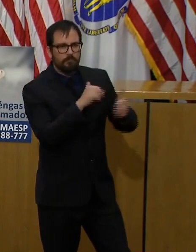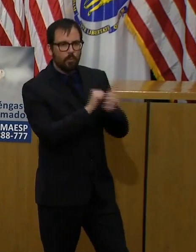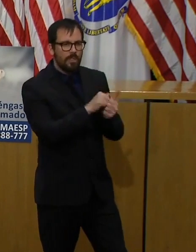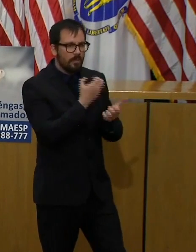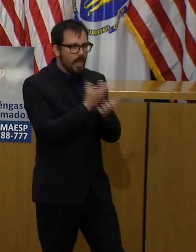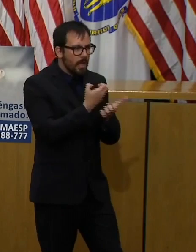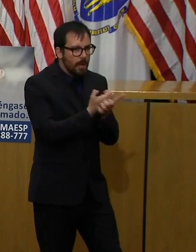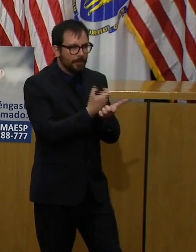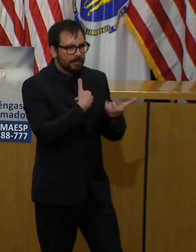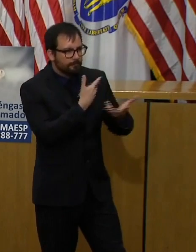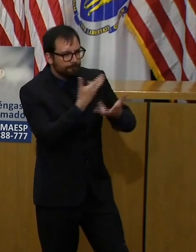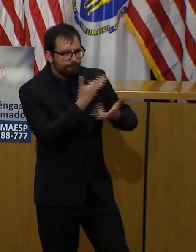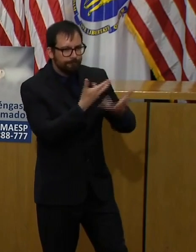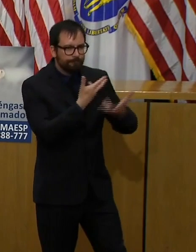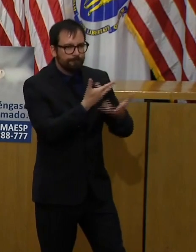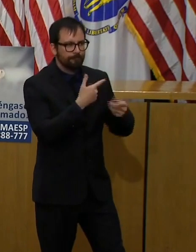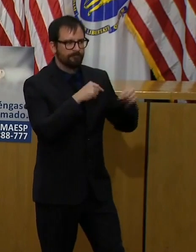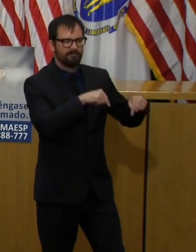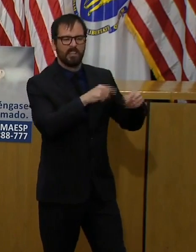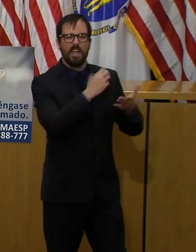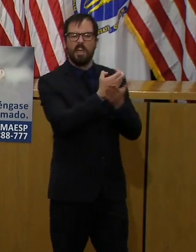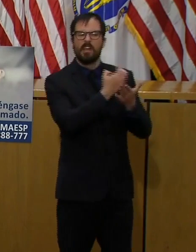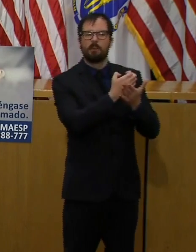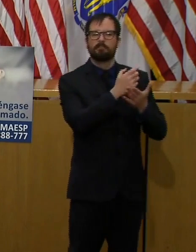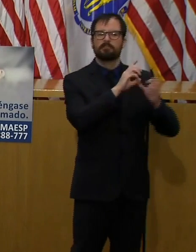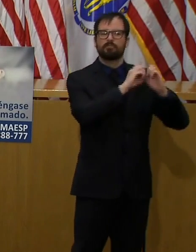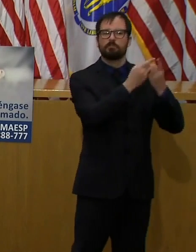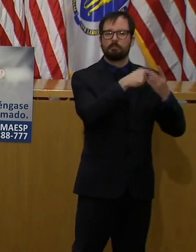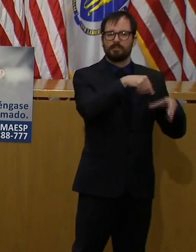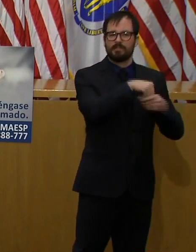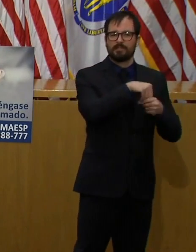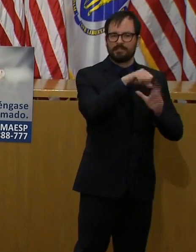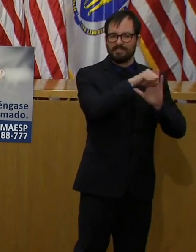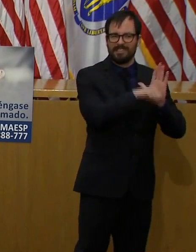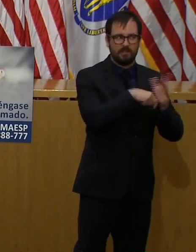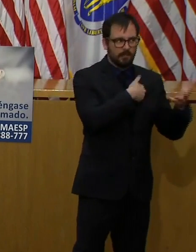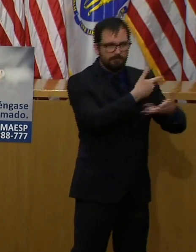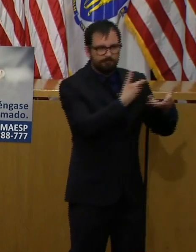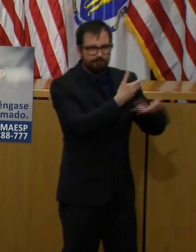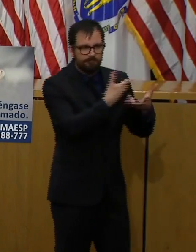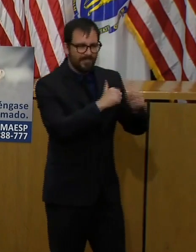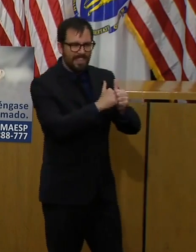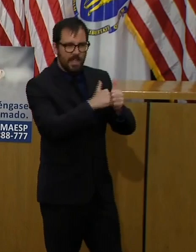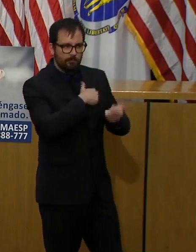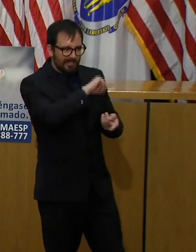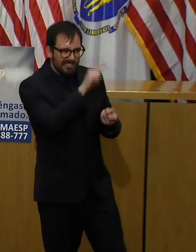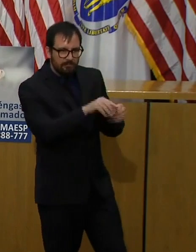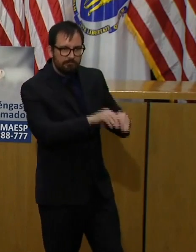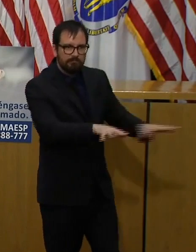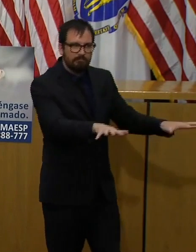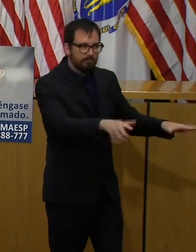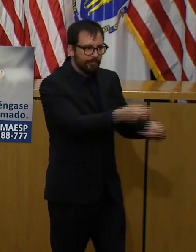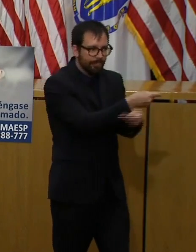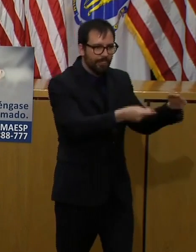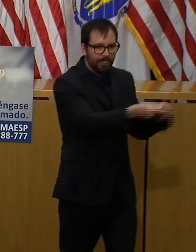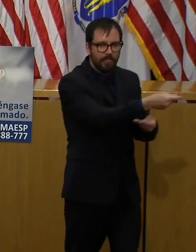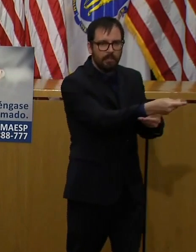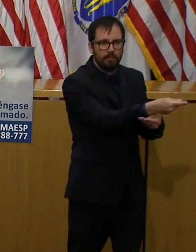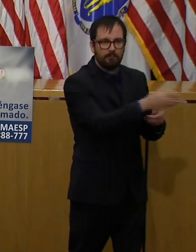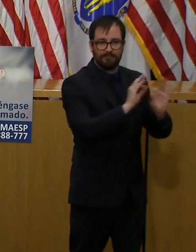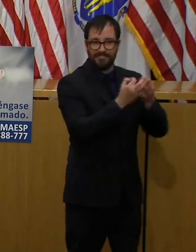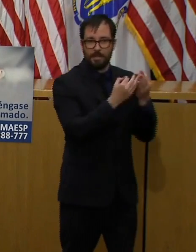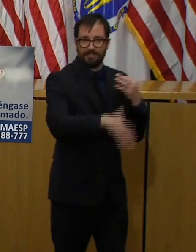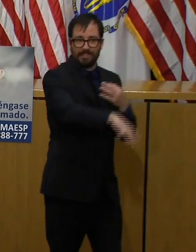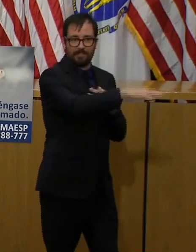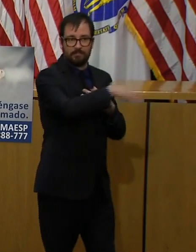mitigate spread, testing available, and the like. And it's one of the areas that I think we're spending some